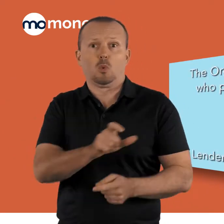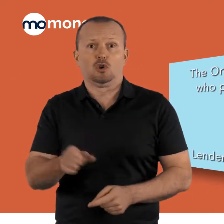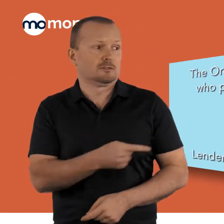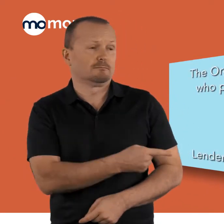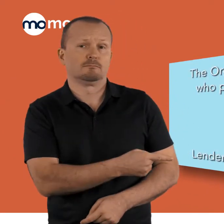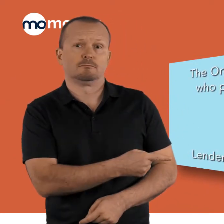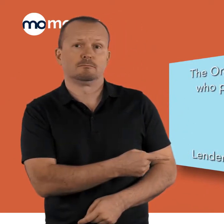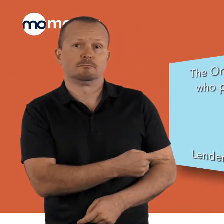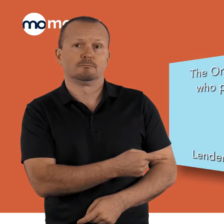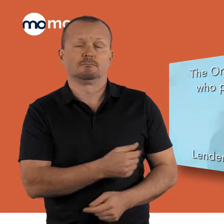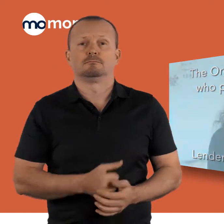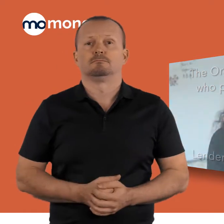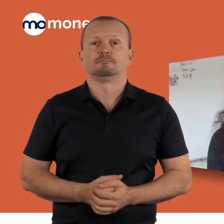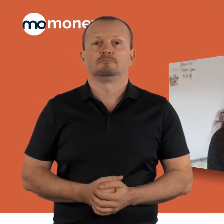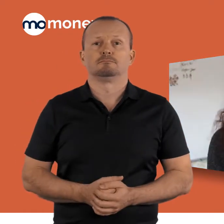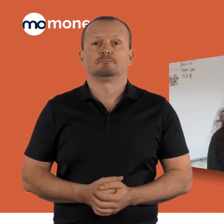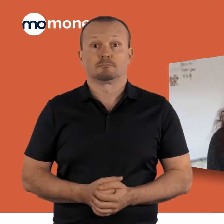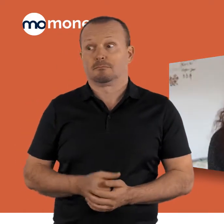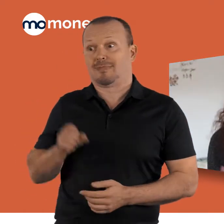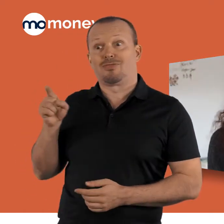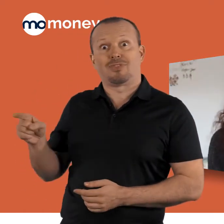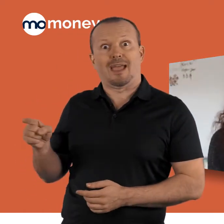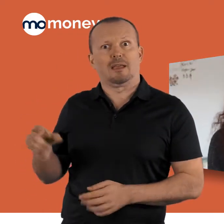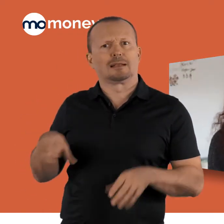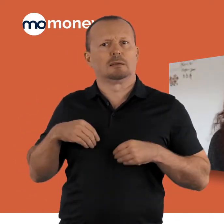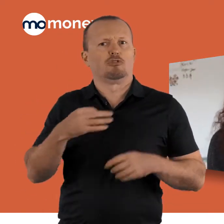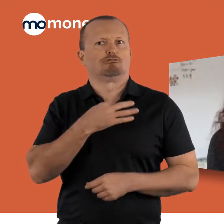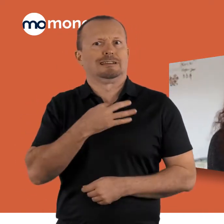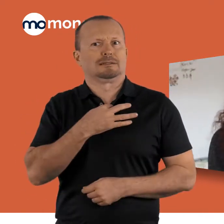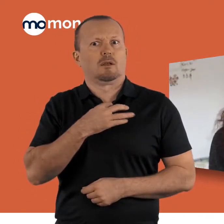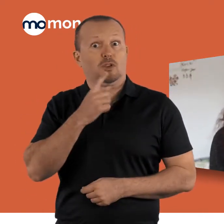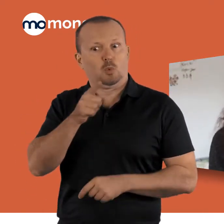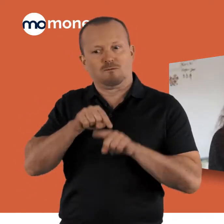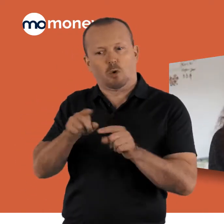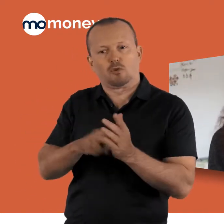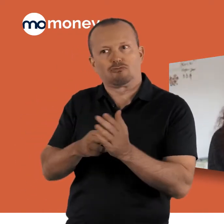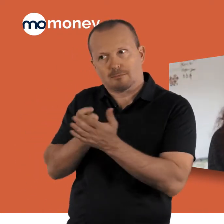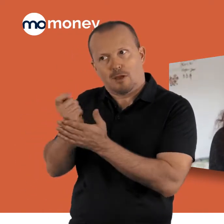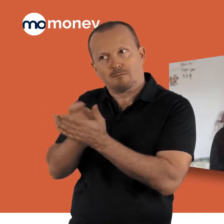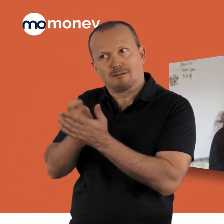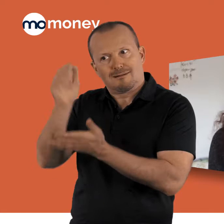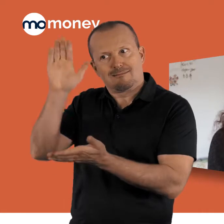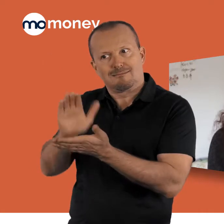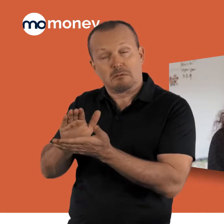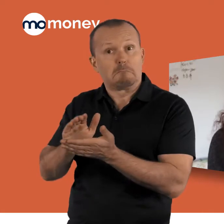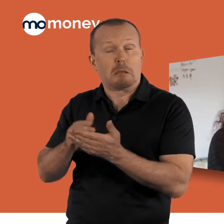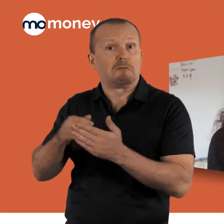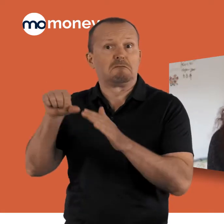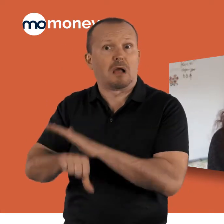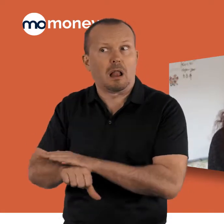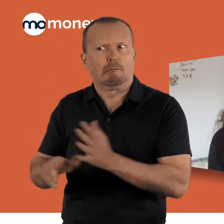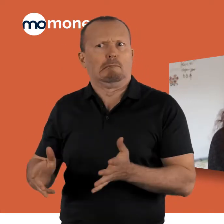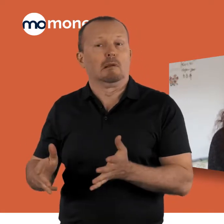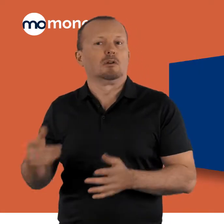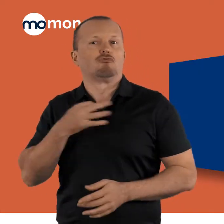or lessors. As lenders are taking on the risk that the borrower will make the payments as per the contract, there is also usually an